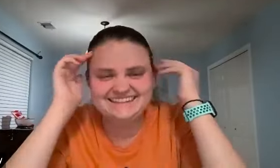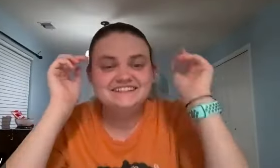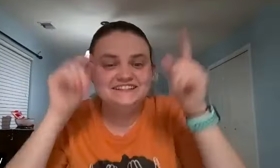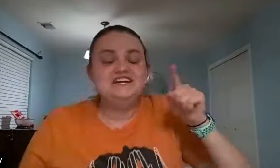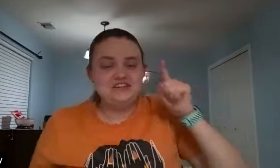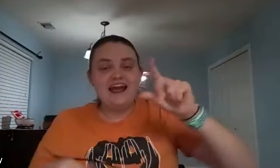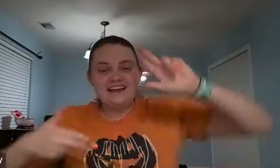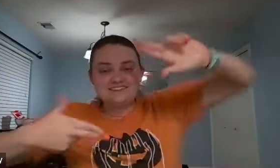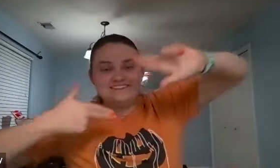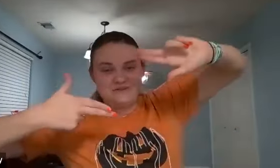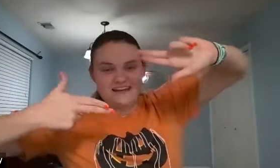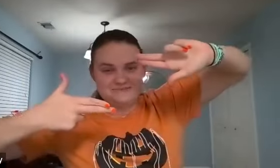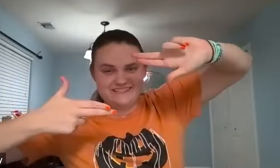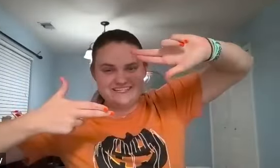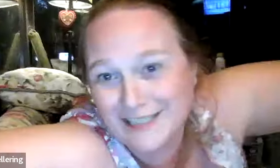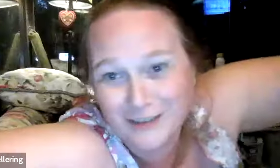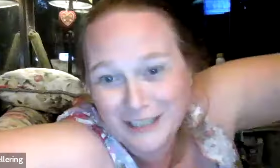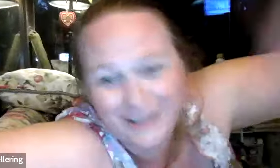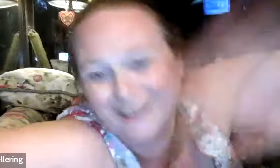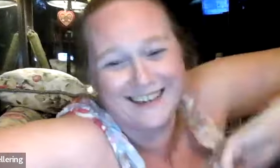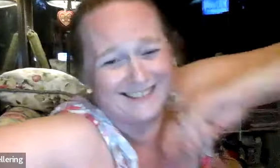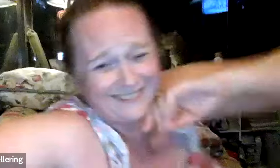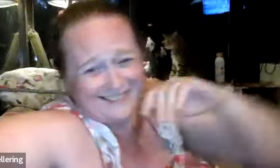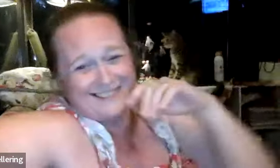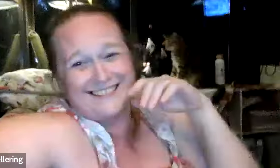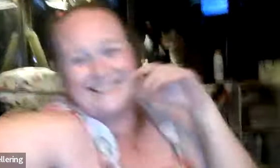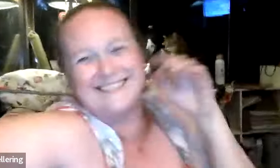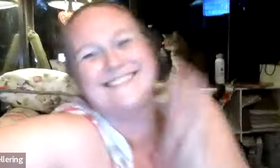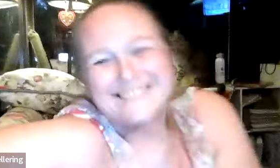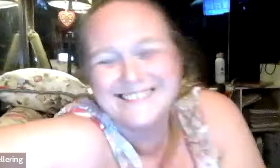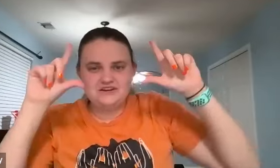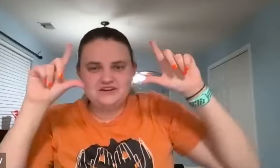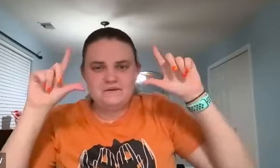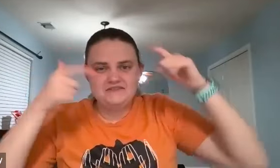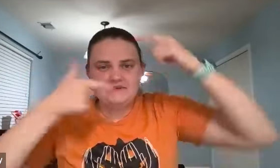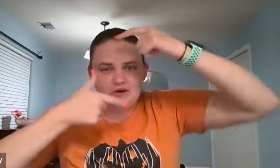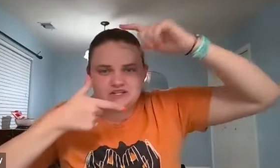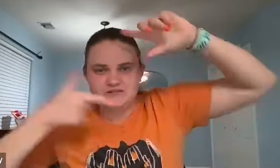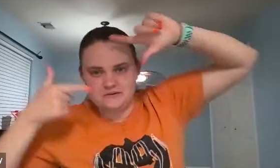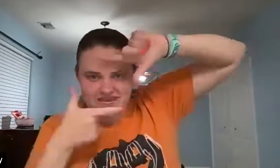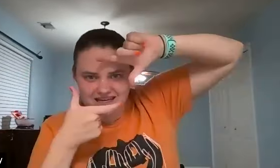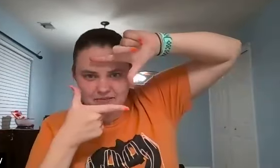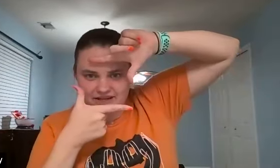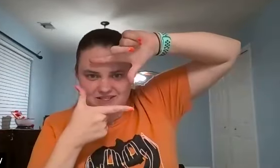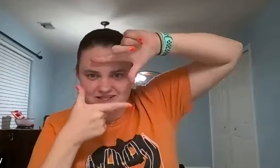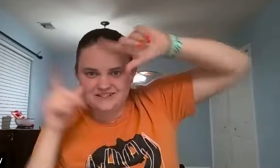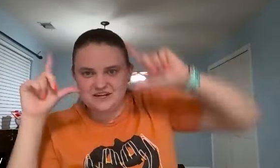right thing? Your hands are in the right doing position. nines earlier. So like, think about like how, you know, when we make the motion of like, we're taking a picture, you